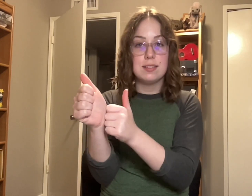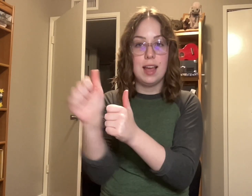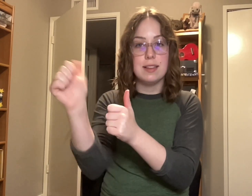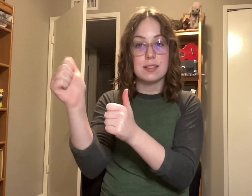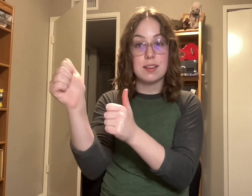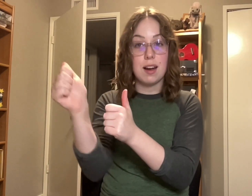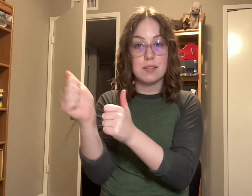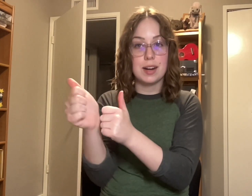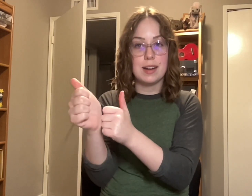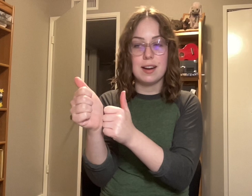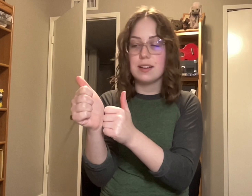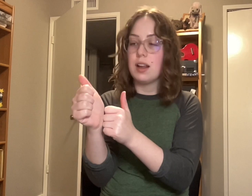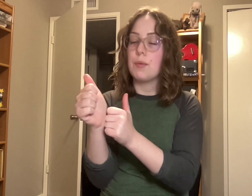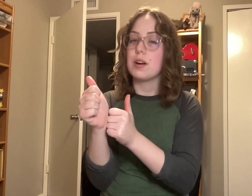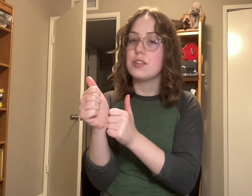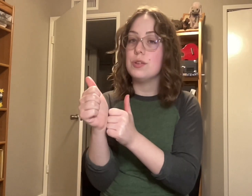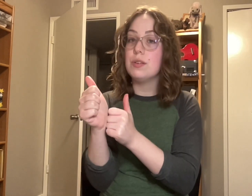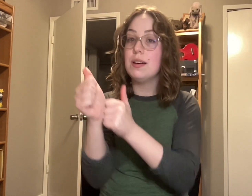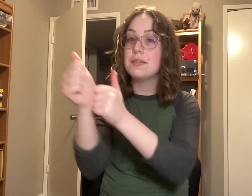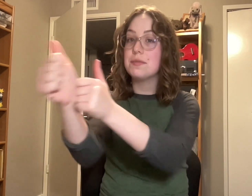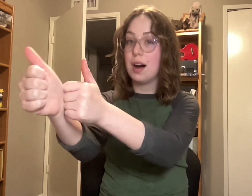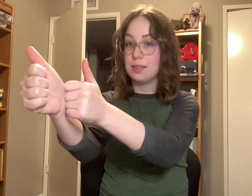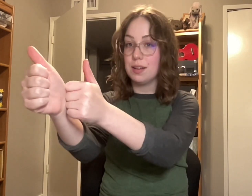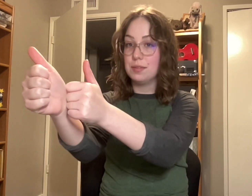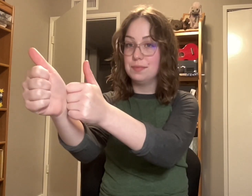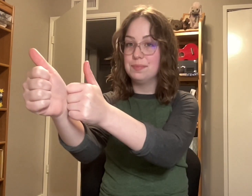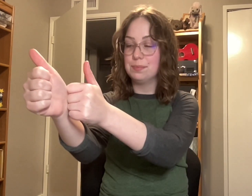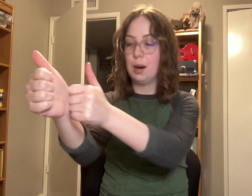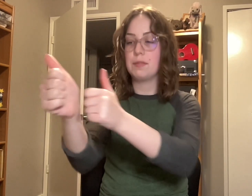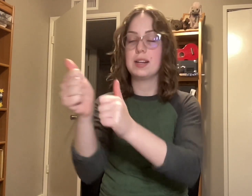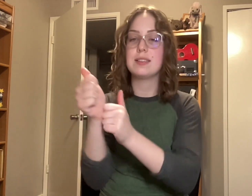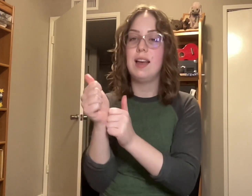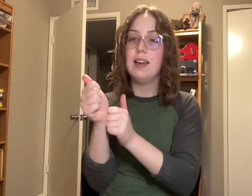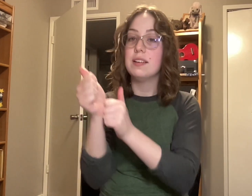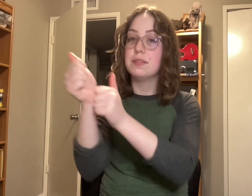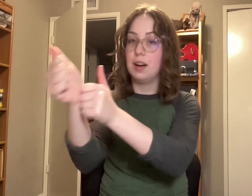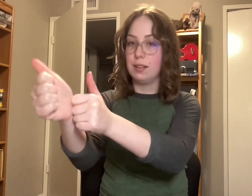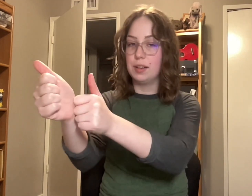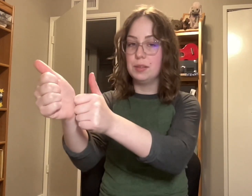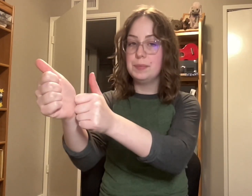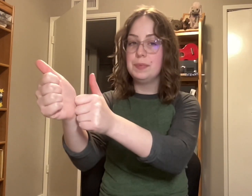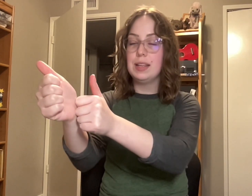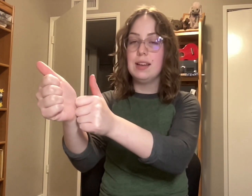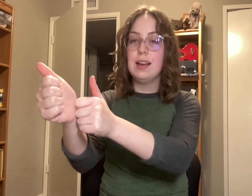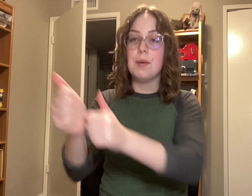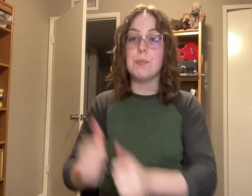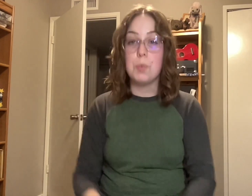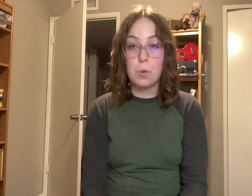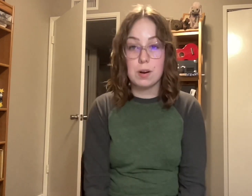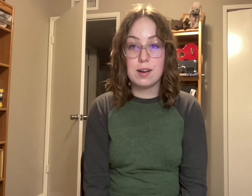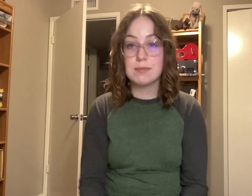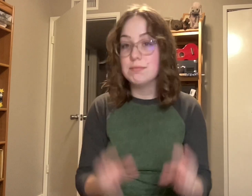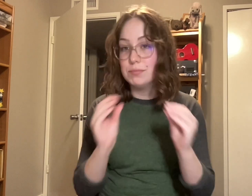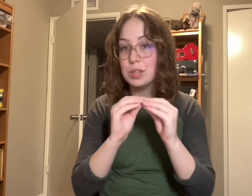and this is God right here. And we're going to follow. Perfect. Follow. More, we know that